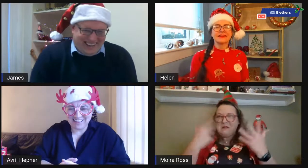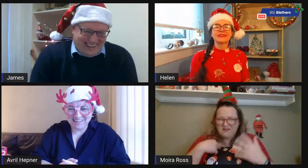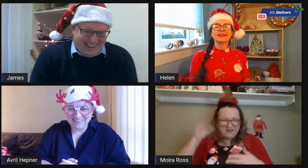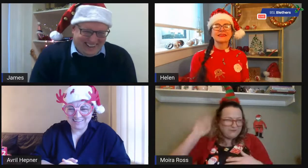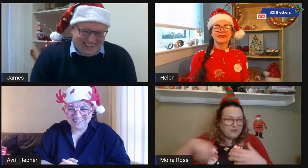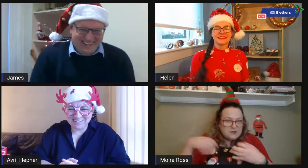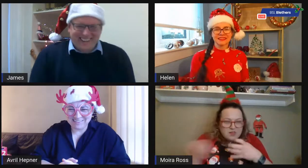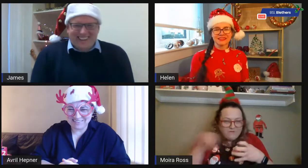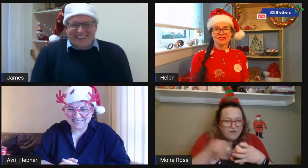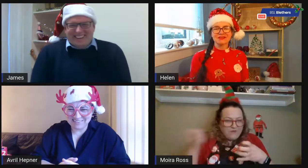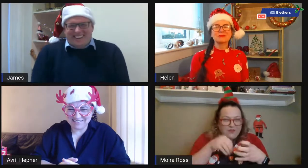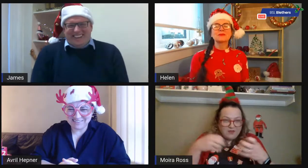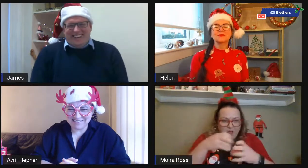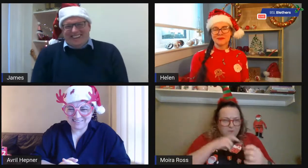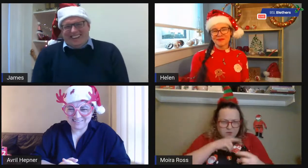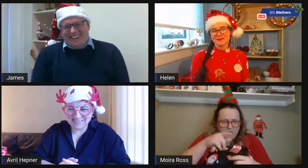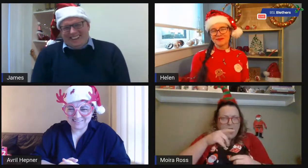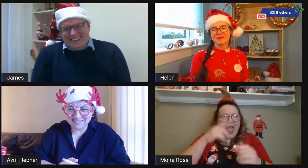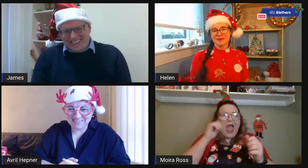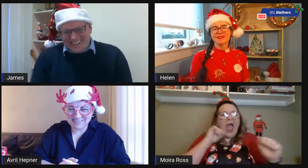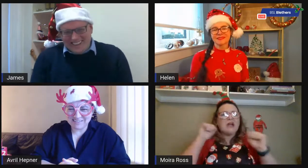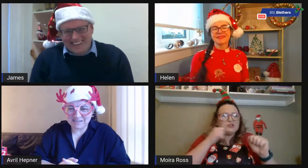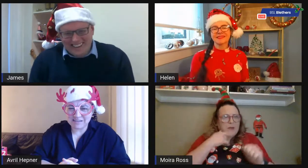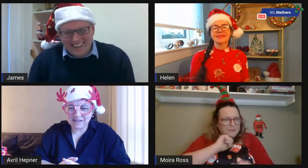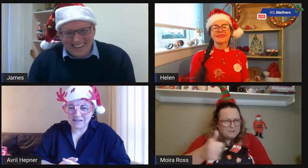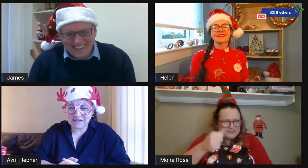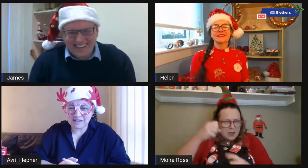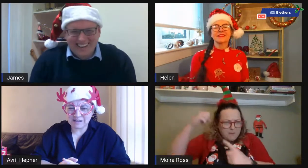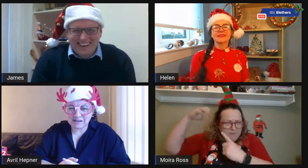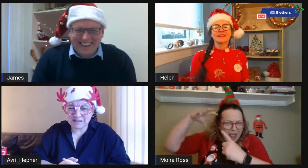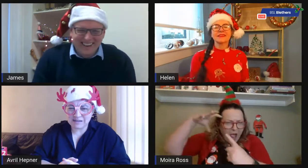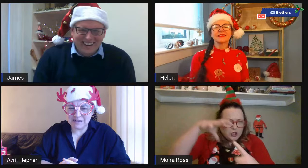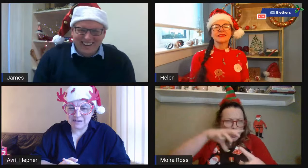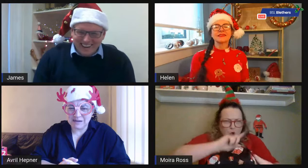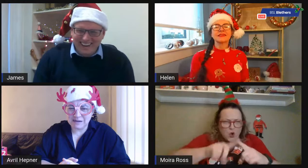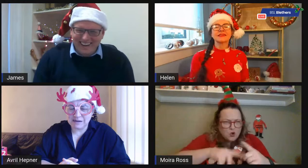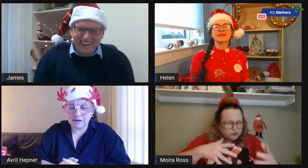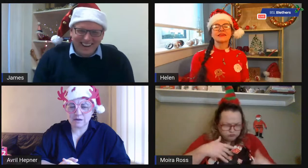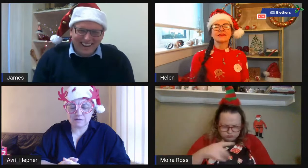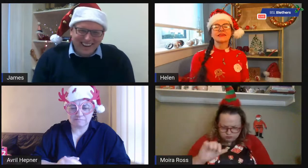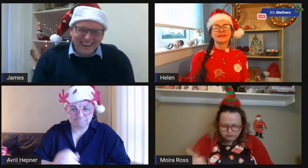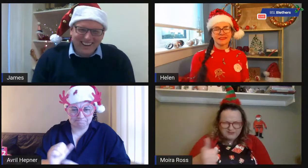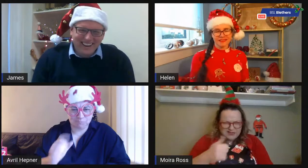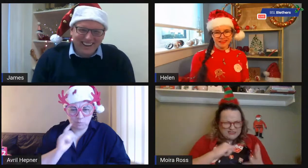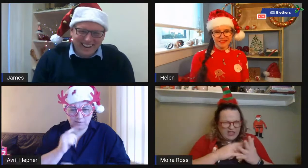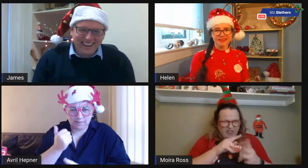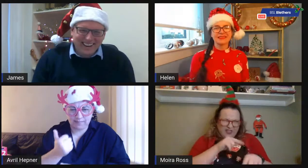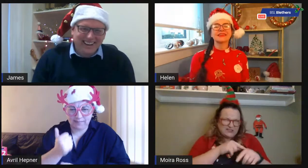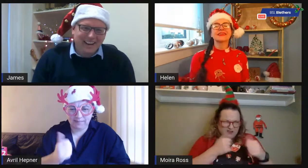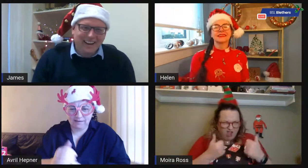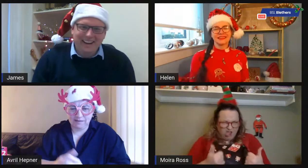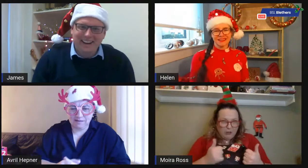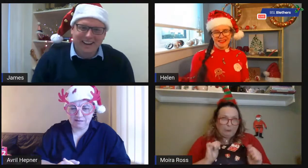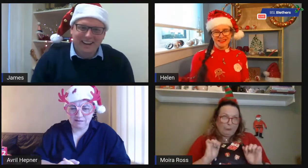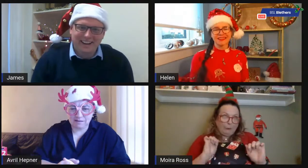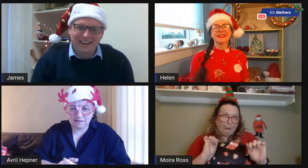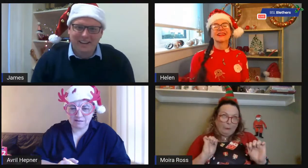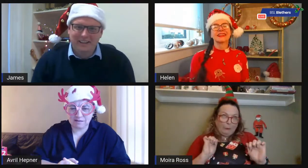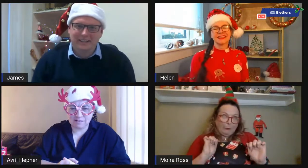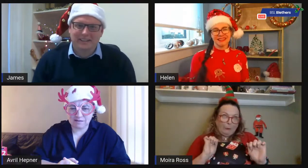brother was crying, wanted to know where his action man had gone, but I took him to play with Cindy because he had parachutes and everything. Cindy